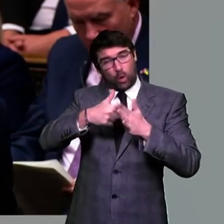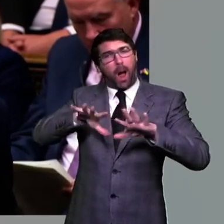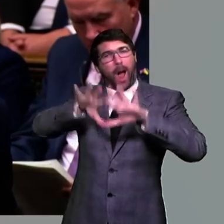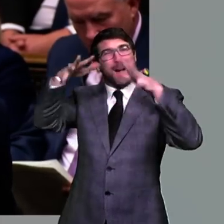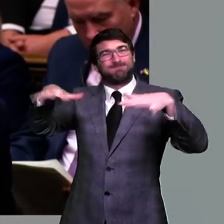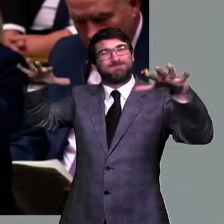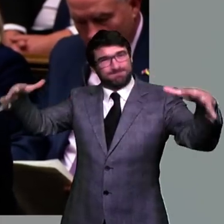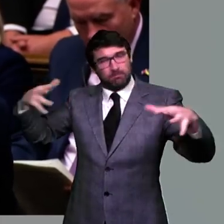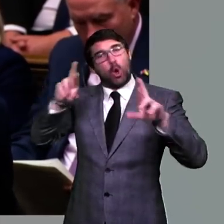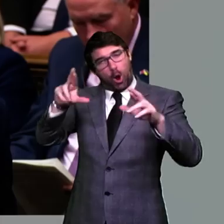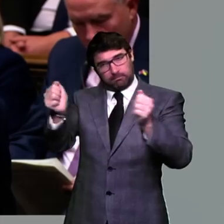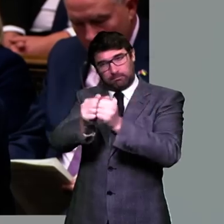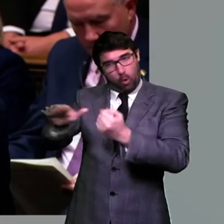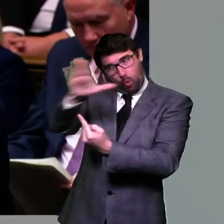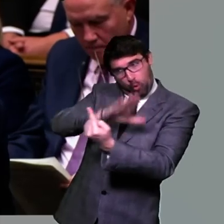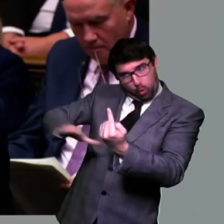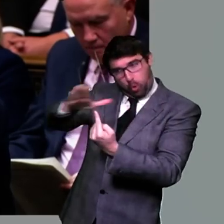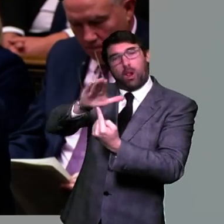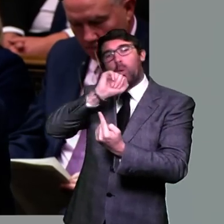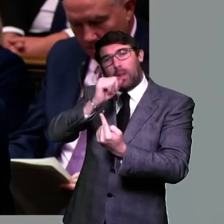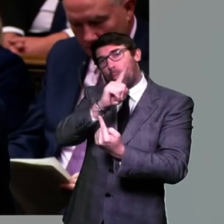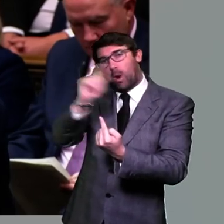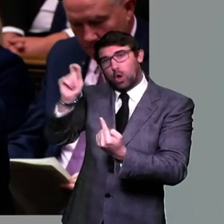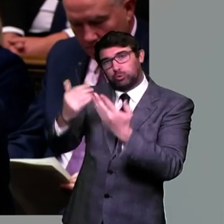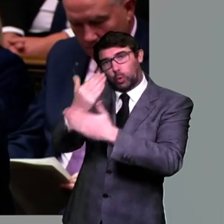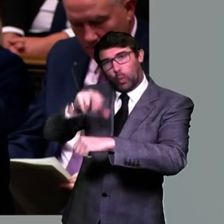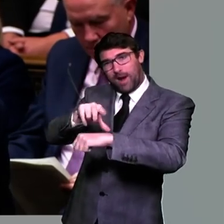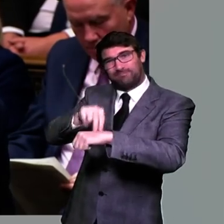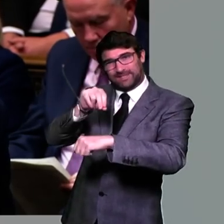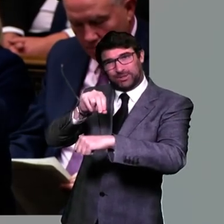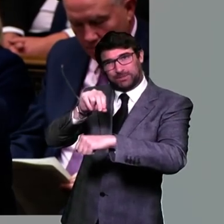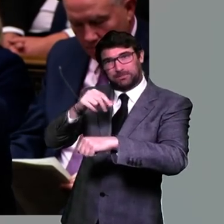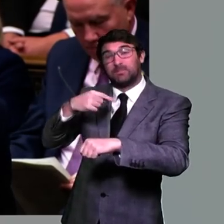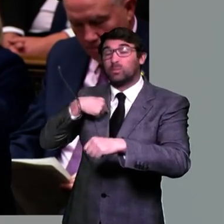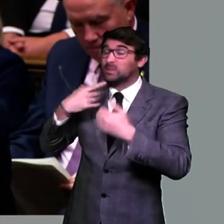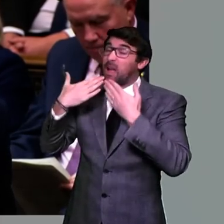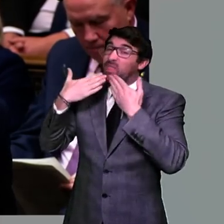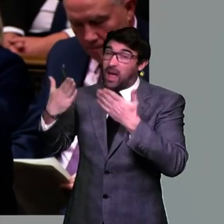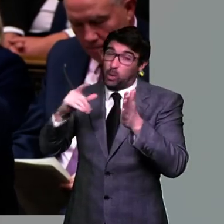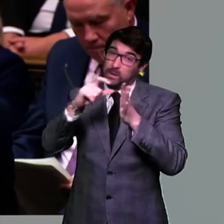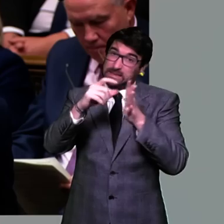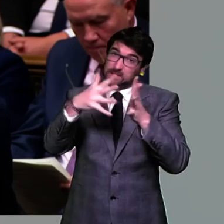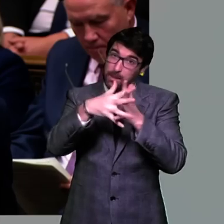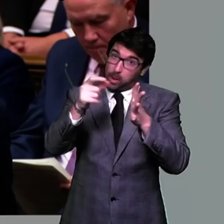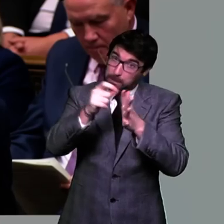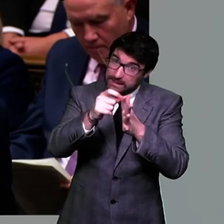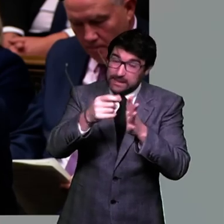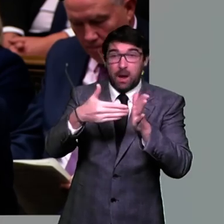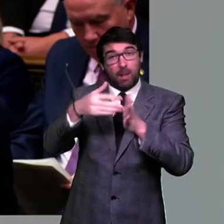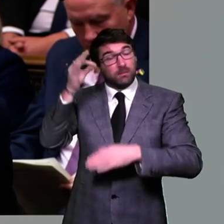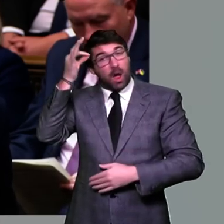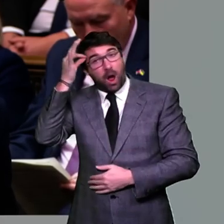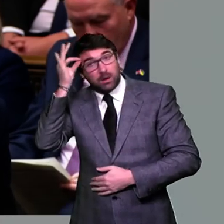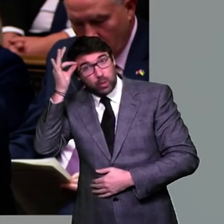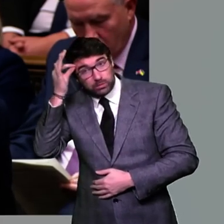Prime Minister please thank not just my DWP office and Julia Nix, who's been fantastic, the district councils, the county councils,